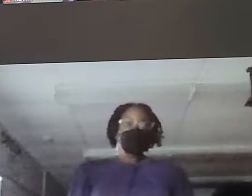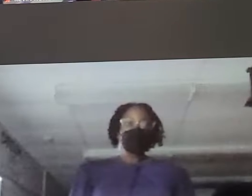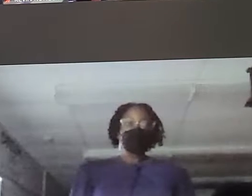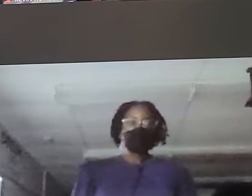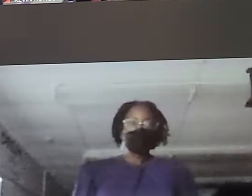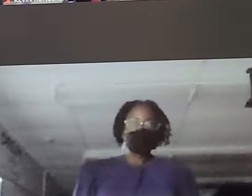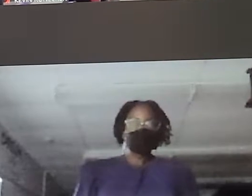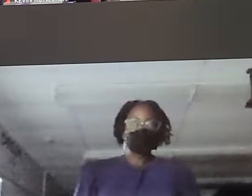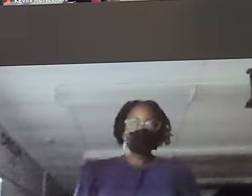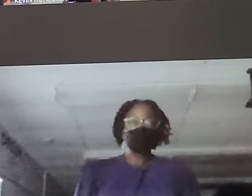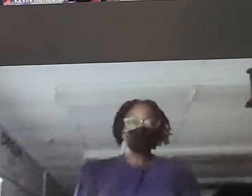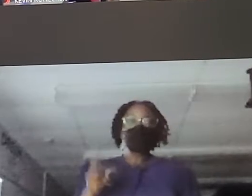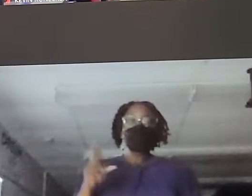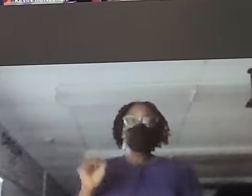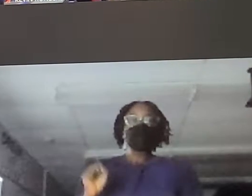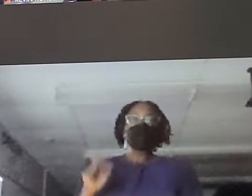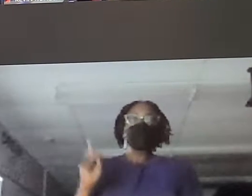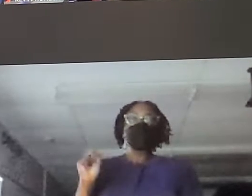Mrs. Cabus,